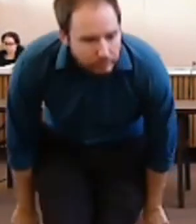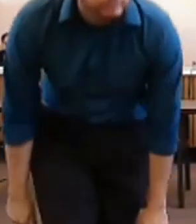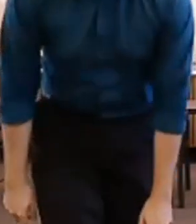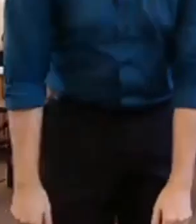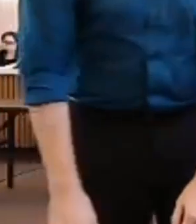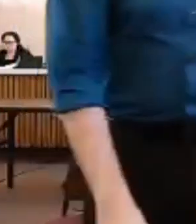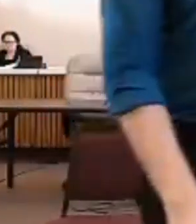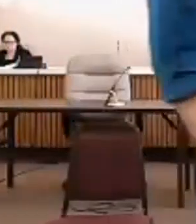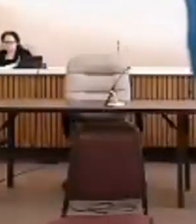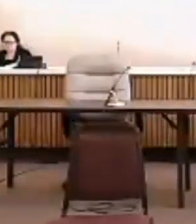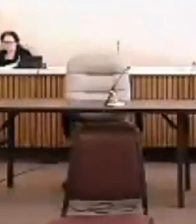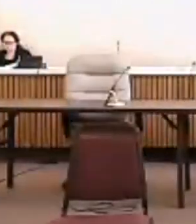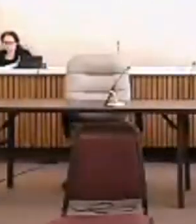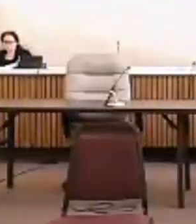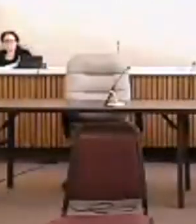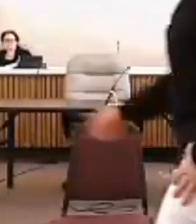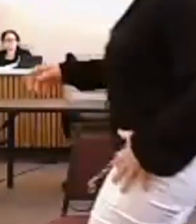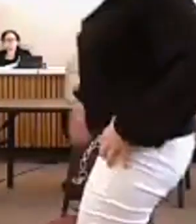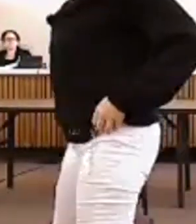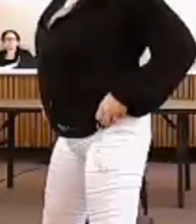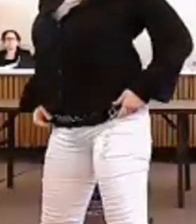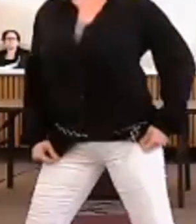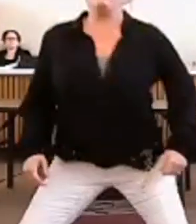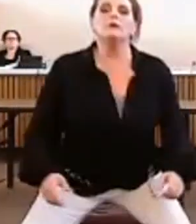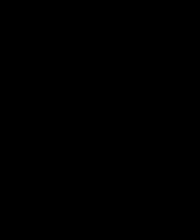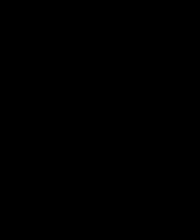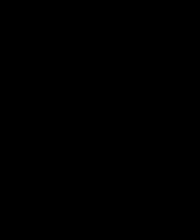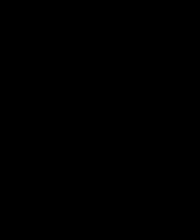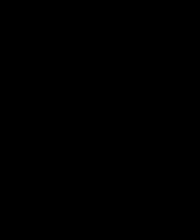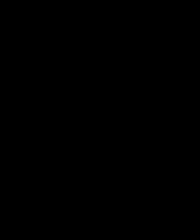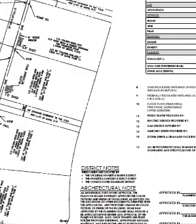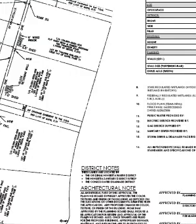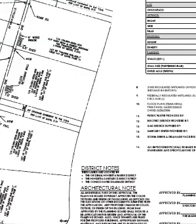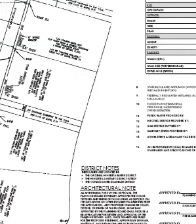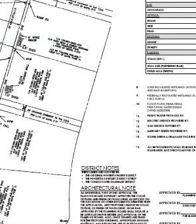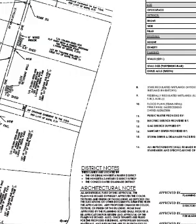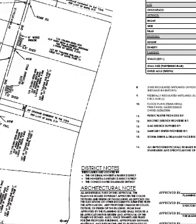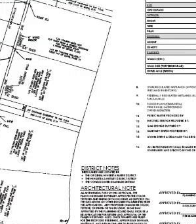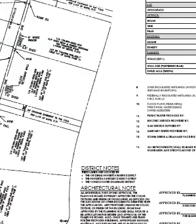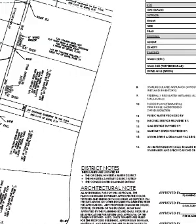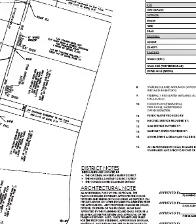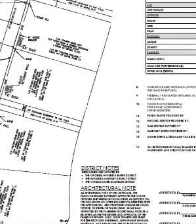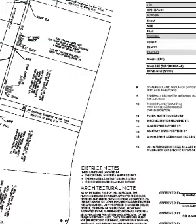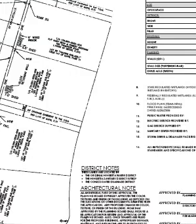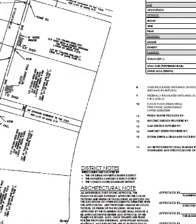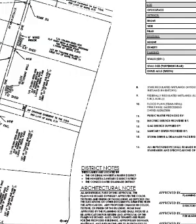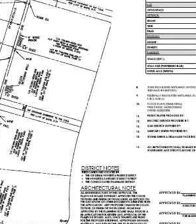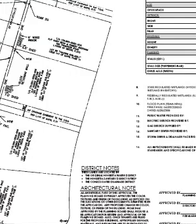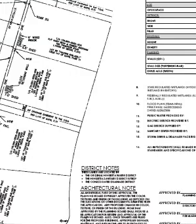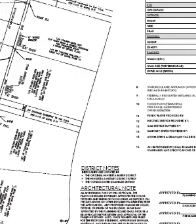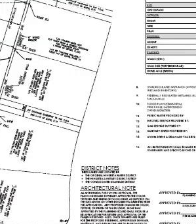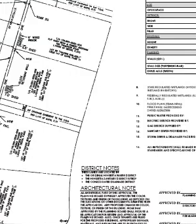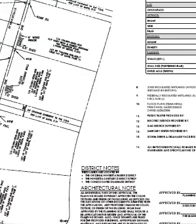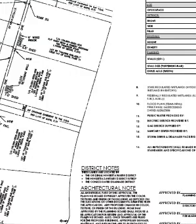So it's not a drastic change of, what was just presented. But as of note, at the entrance